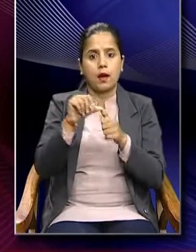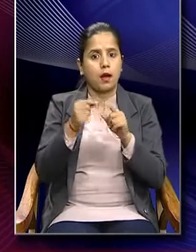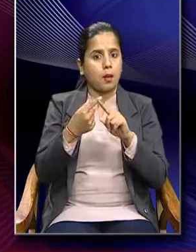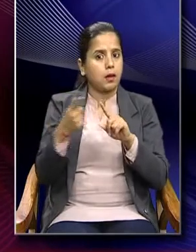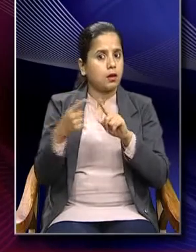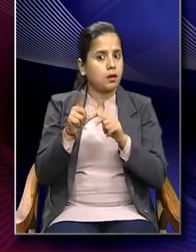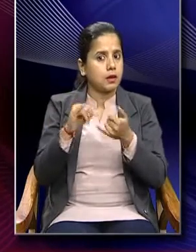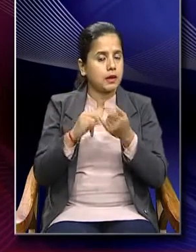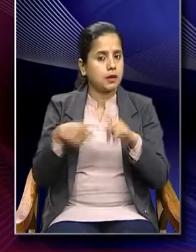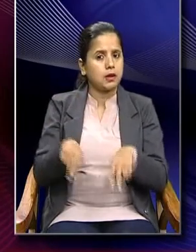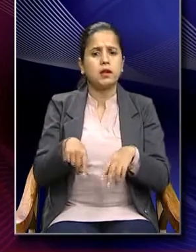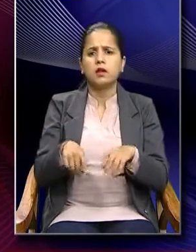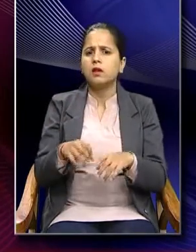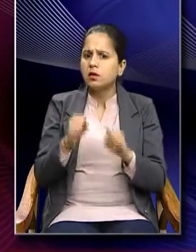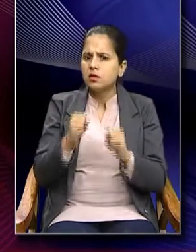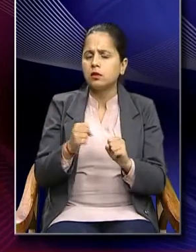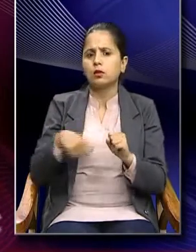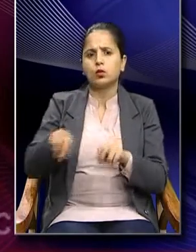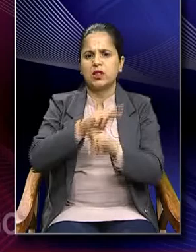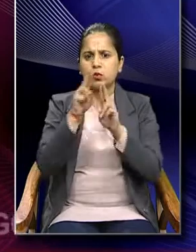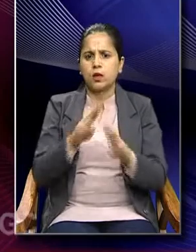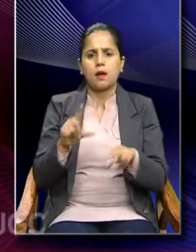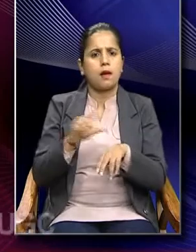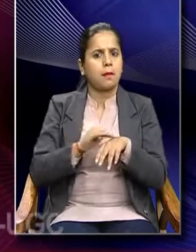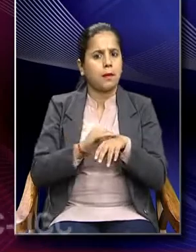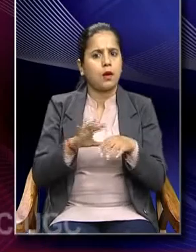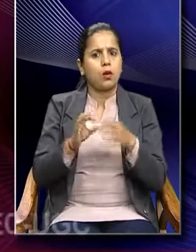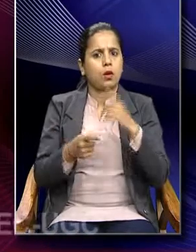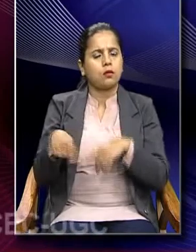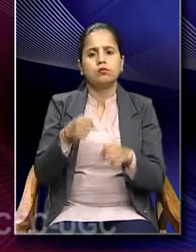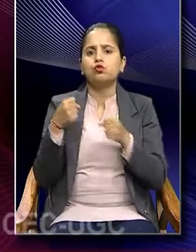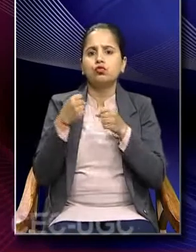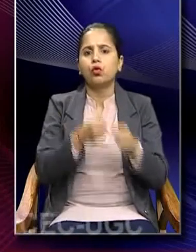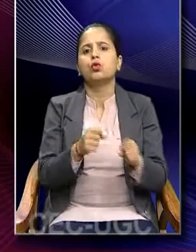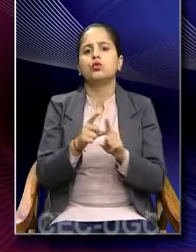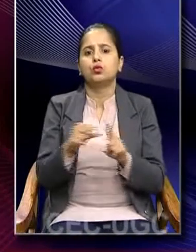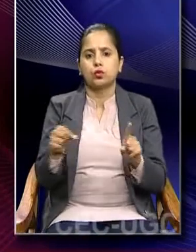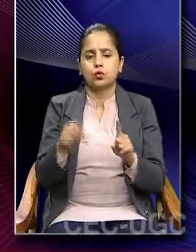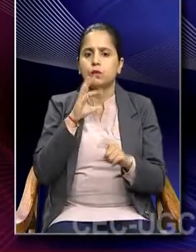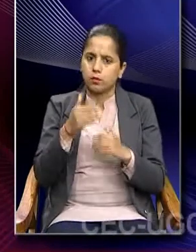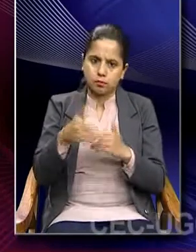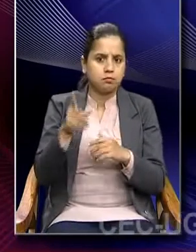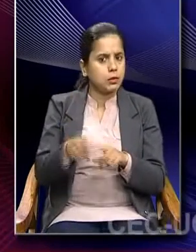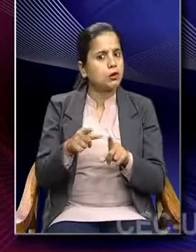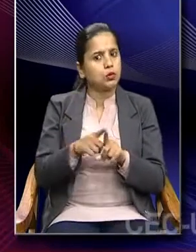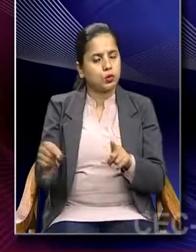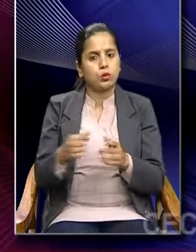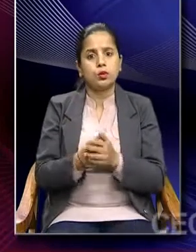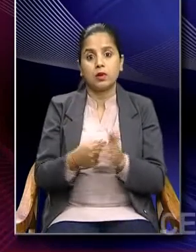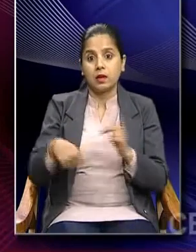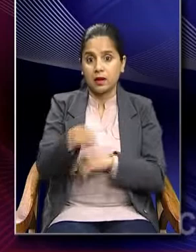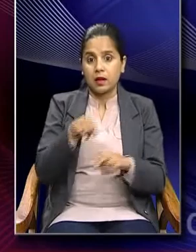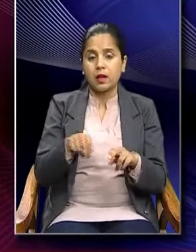rigid international division of labor, it has been enforced. Now this rigid international division of